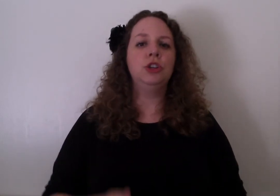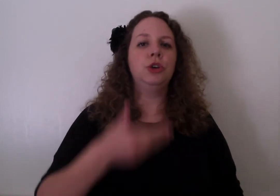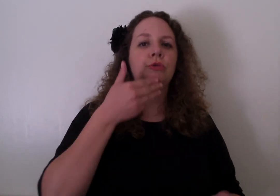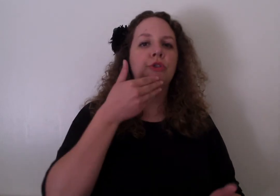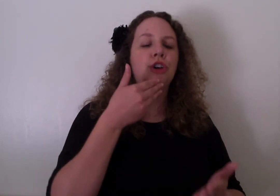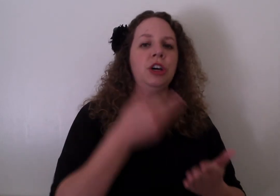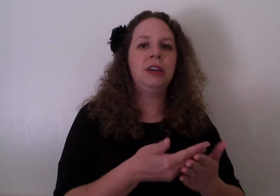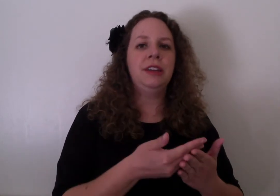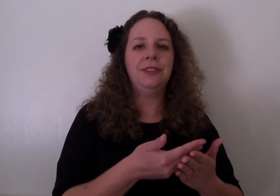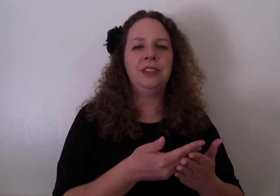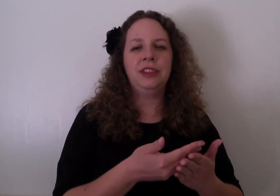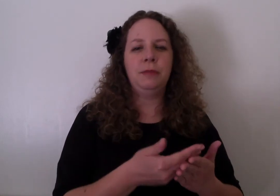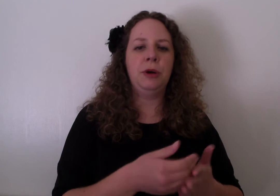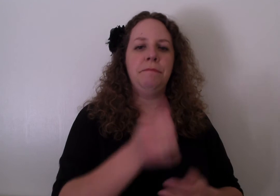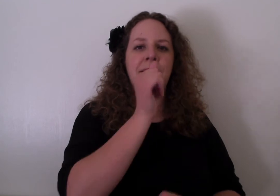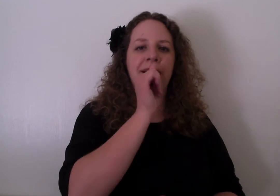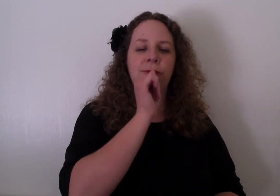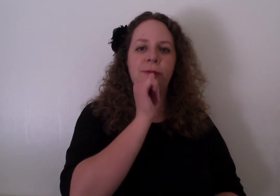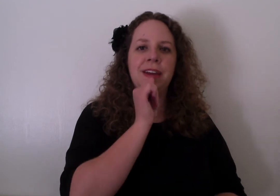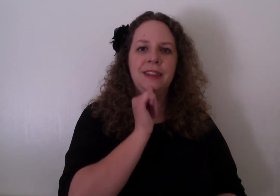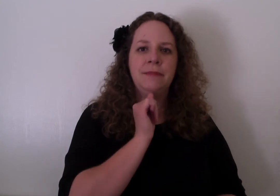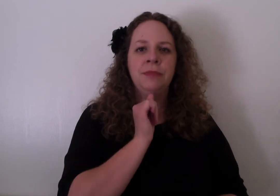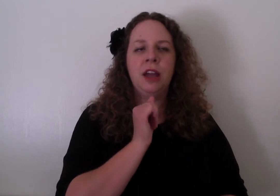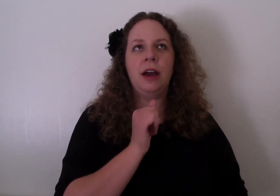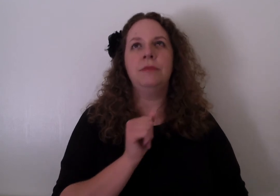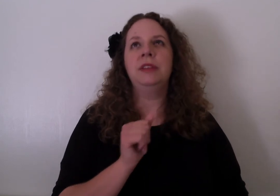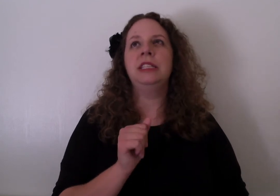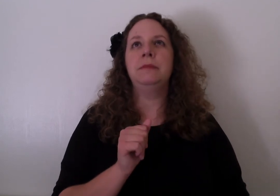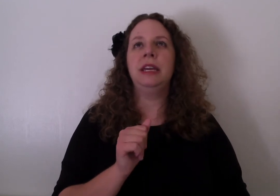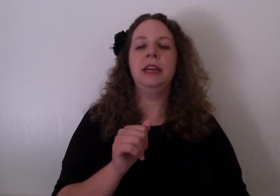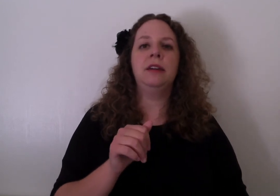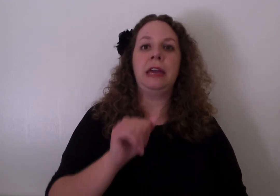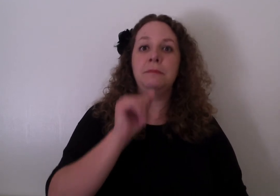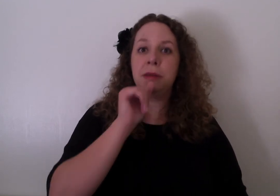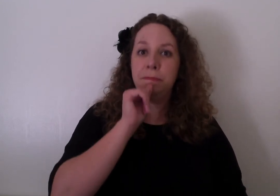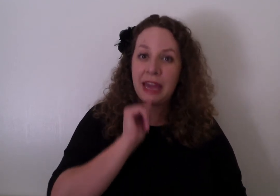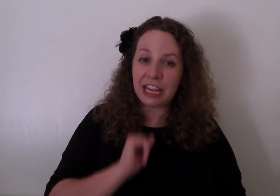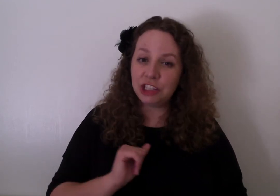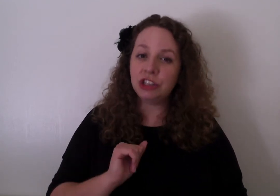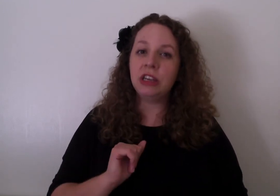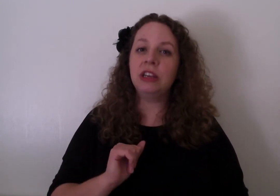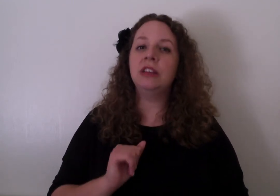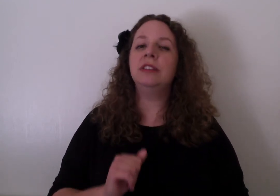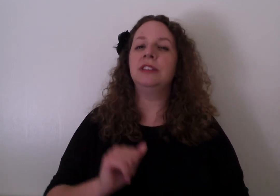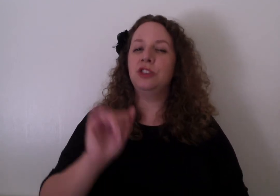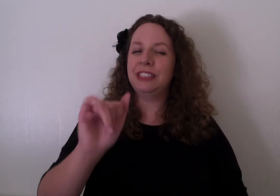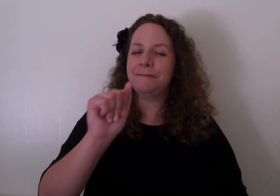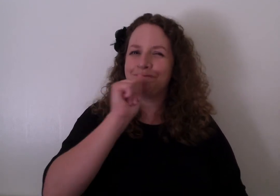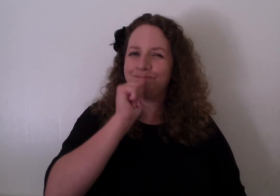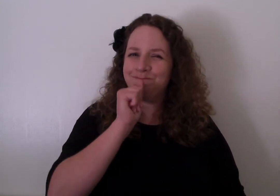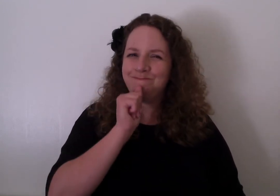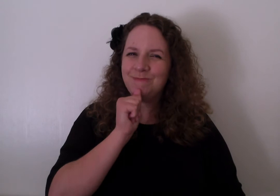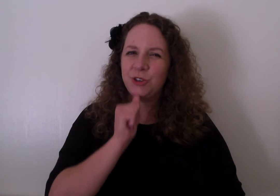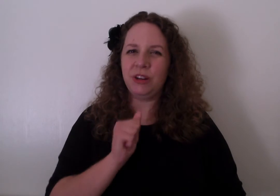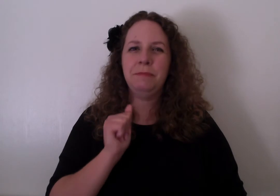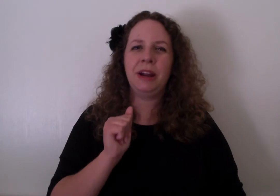so good, they put bear with. This can be, okay, be patient, to just grin and bear it,